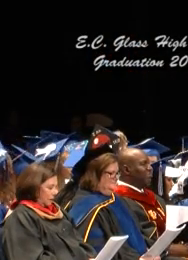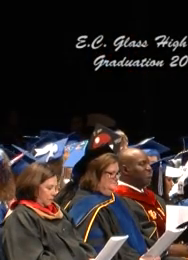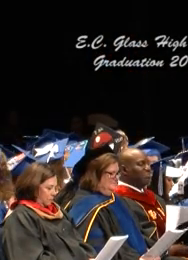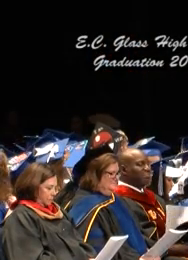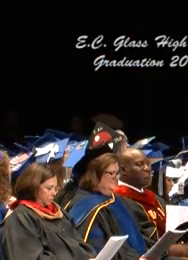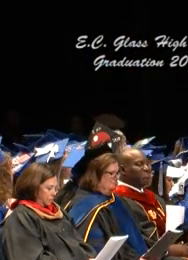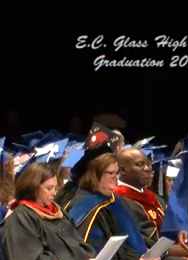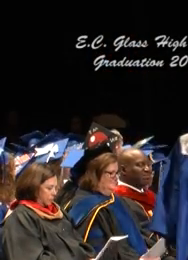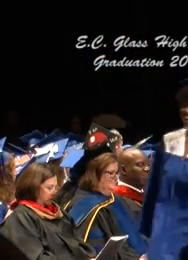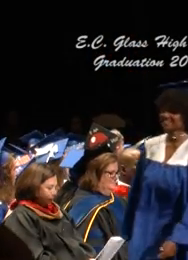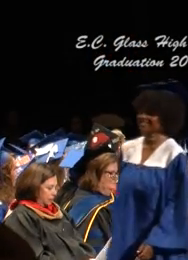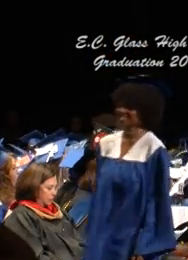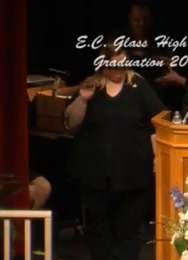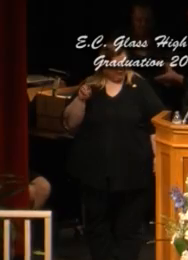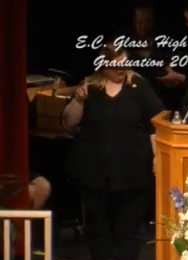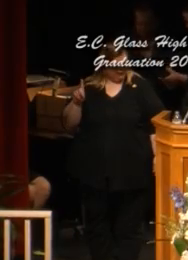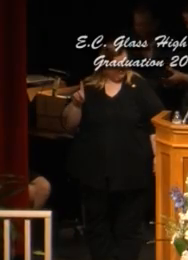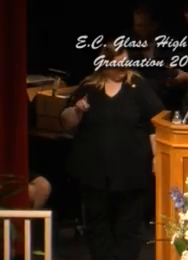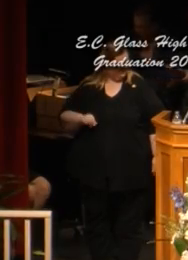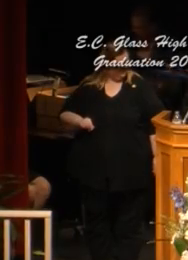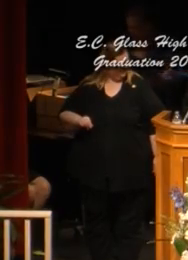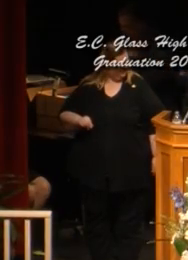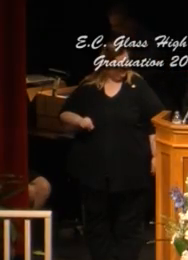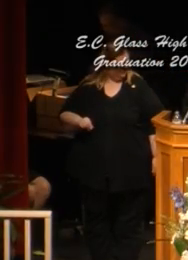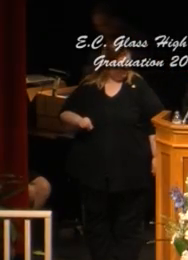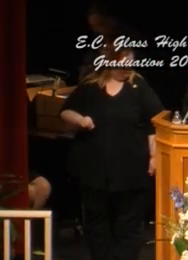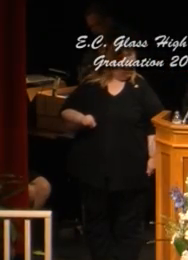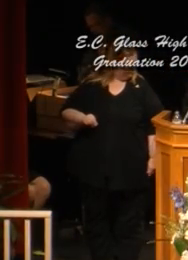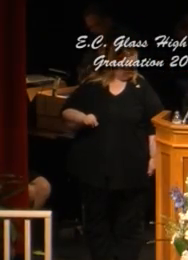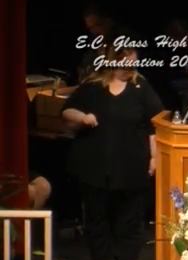Talia Monet Hubbard.